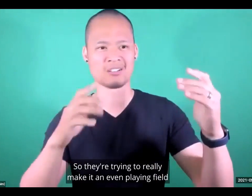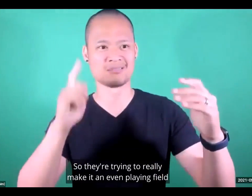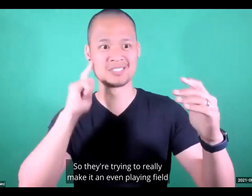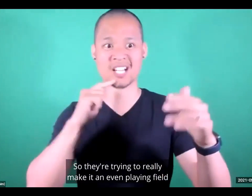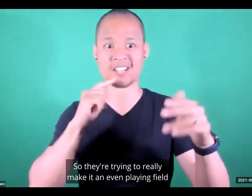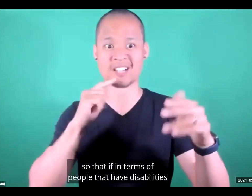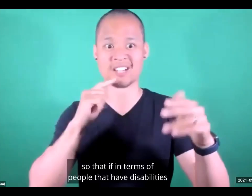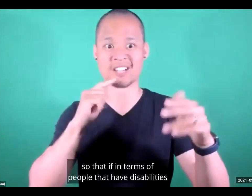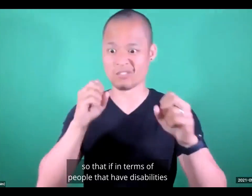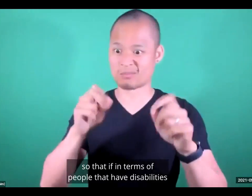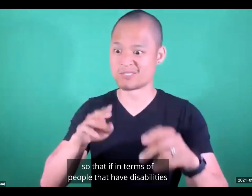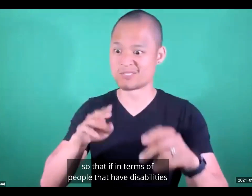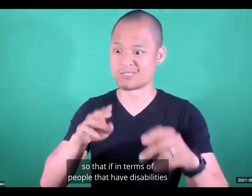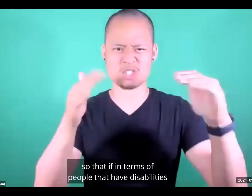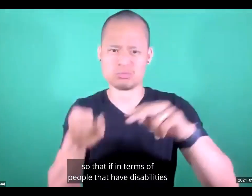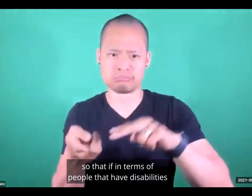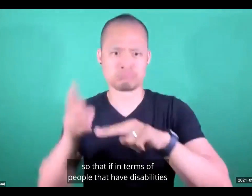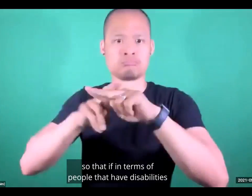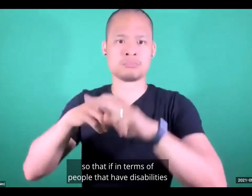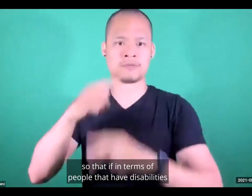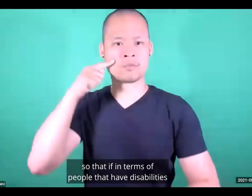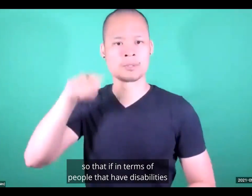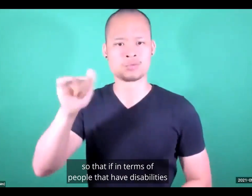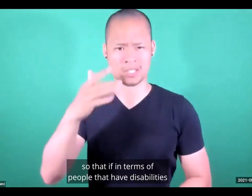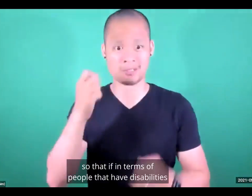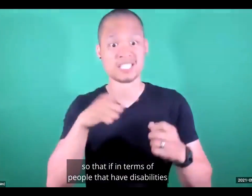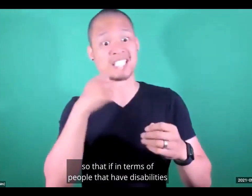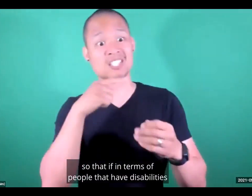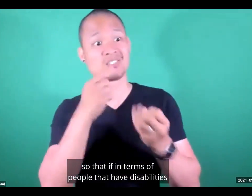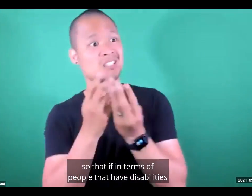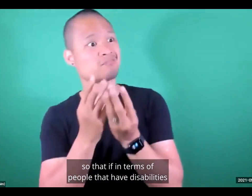playing field so that if, you know,